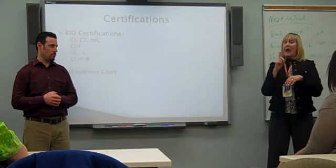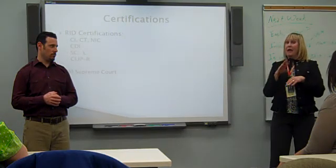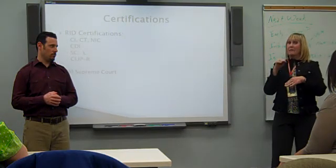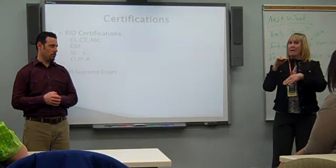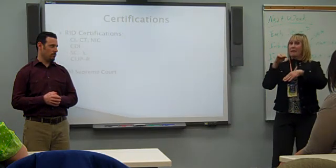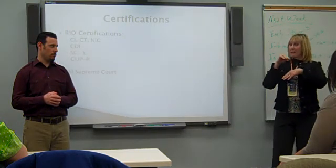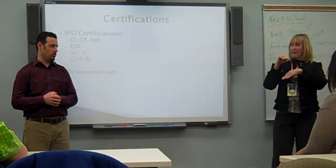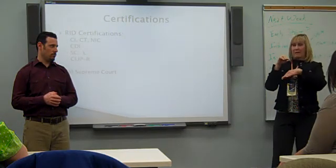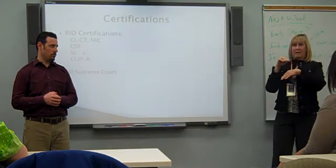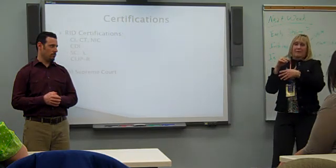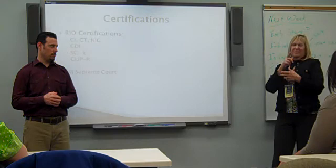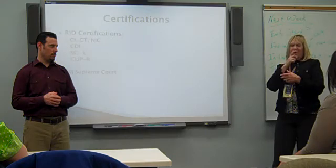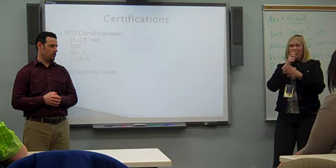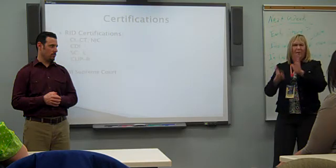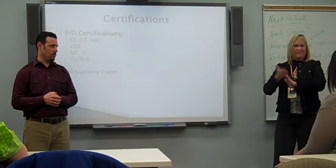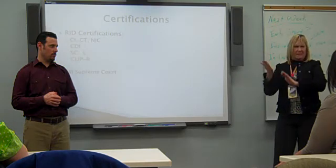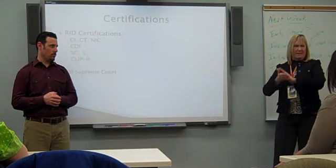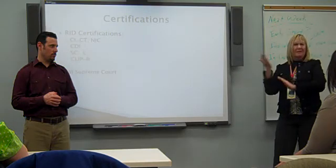18.